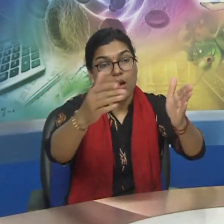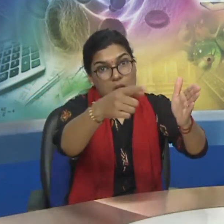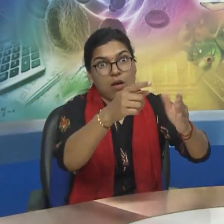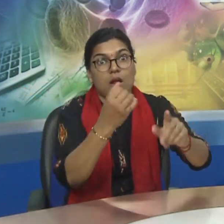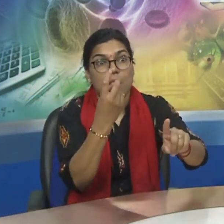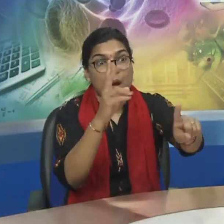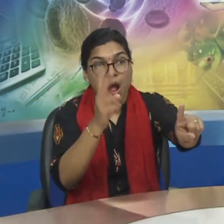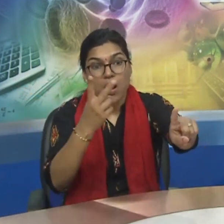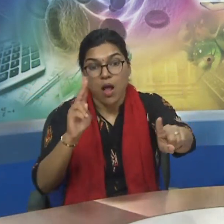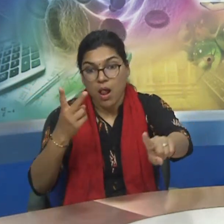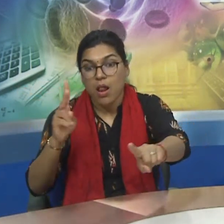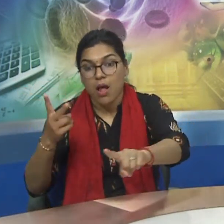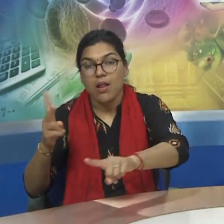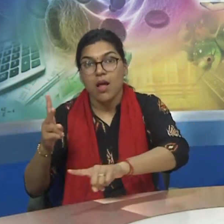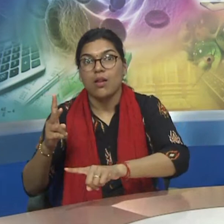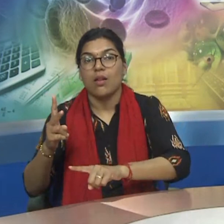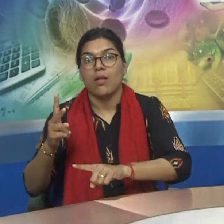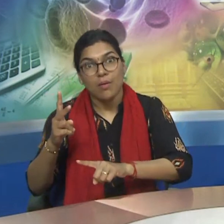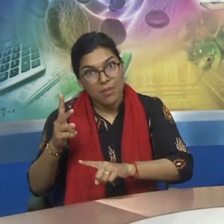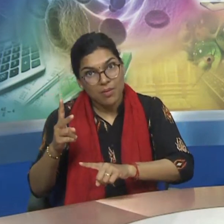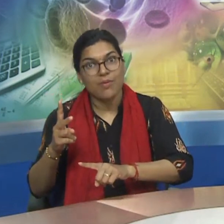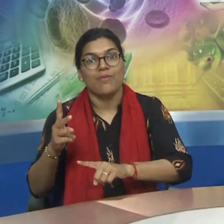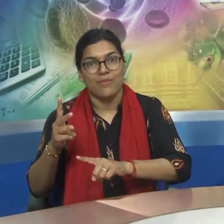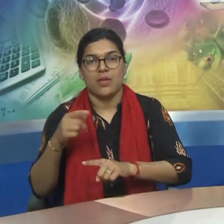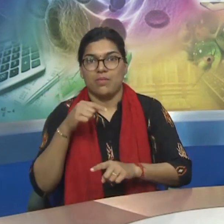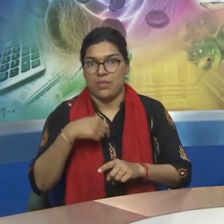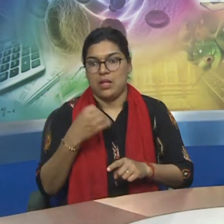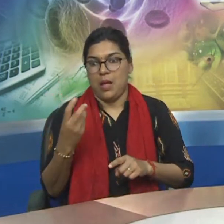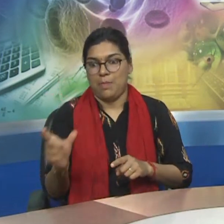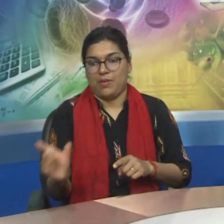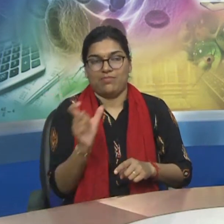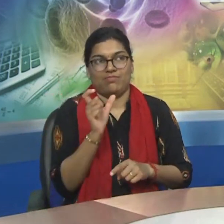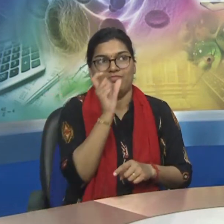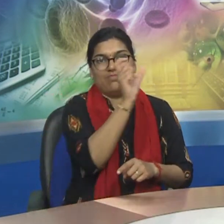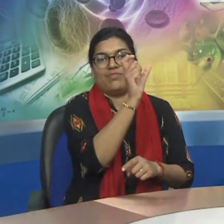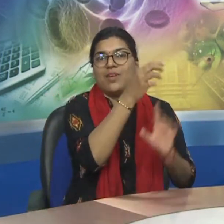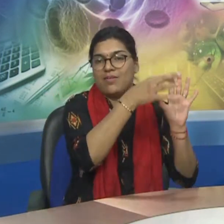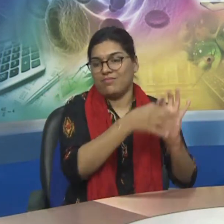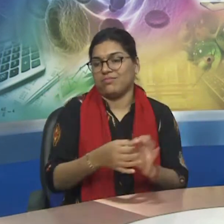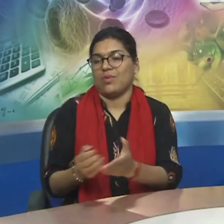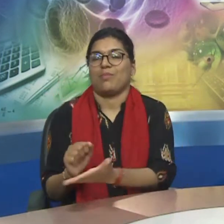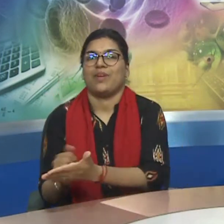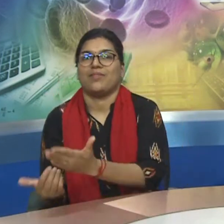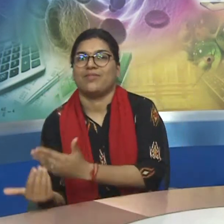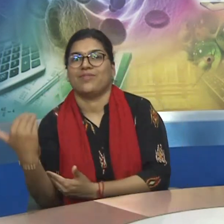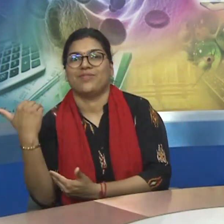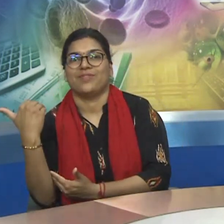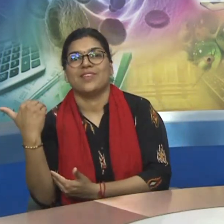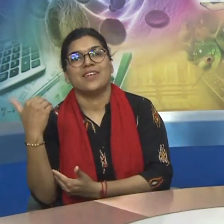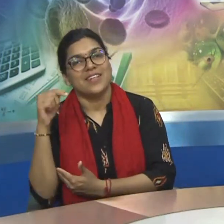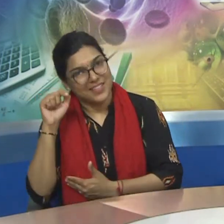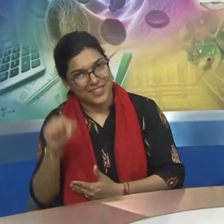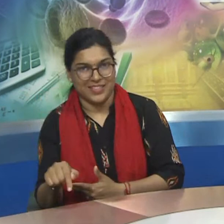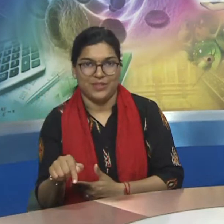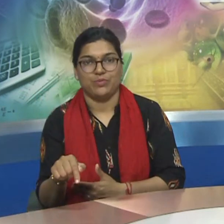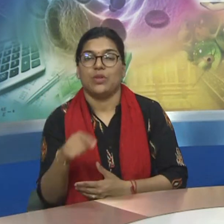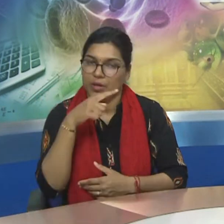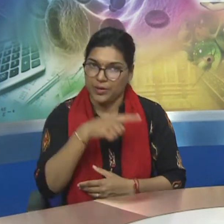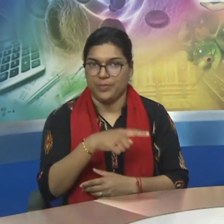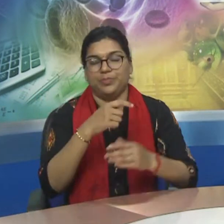So for different parts of your spreadsheet, you can give different ID and passwords